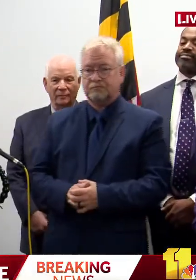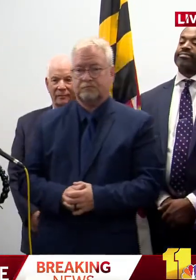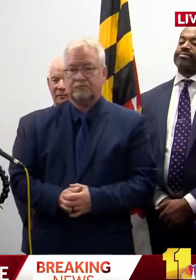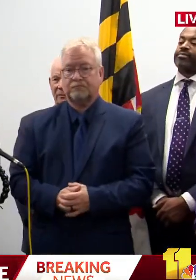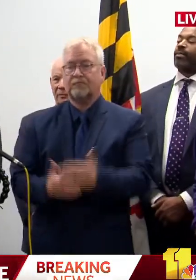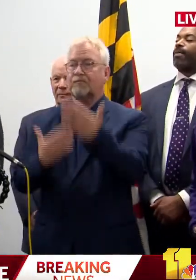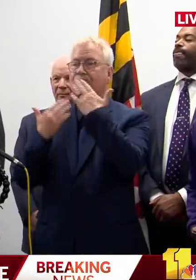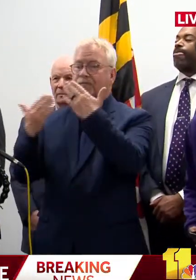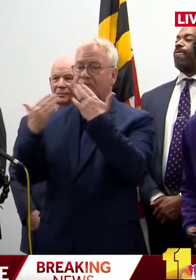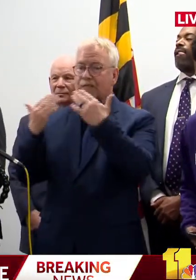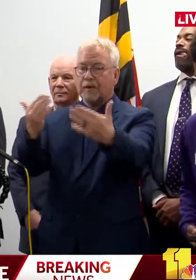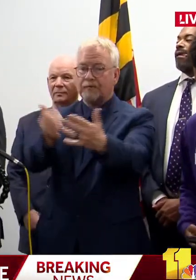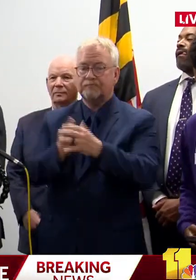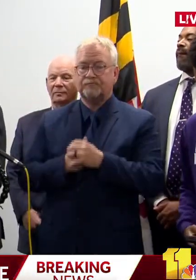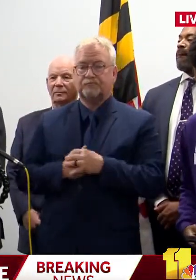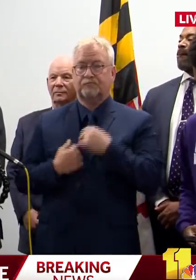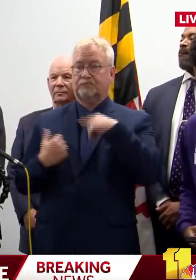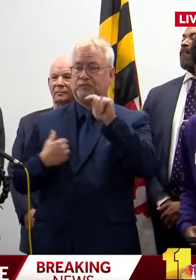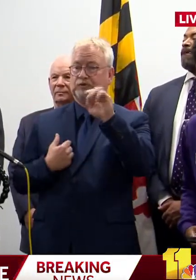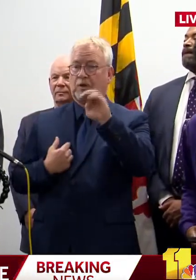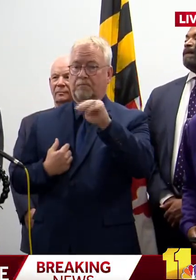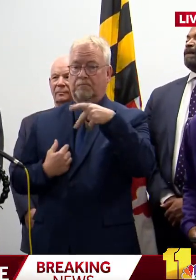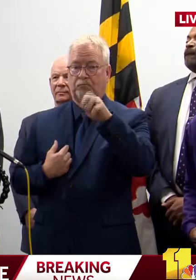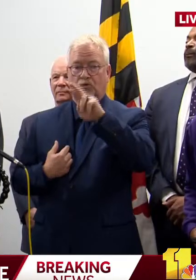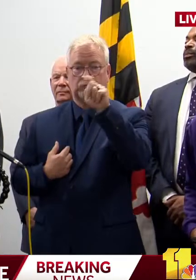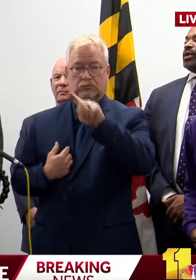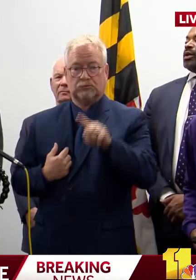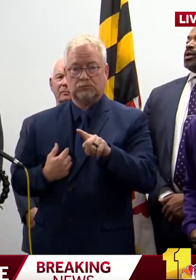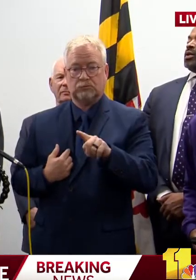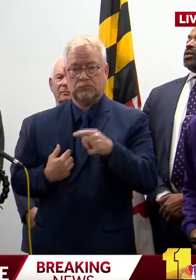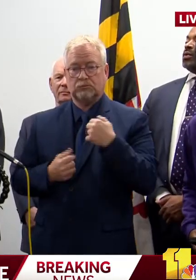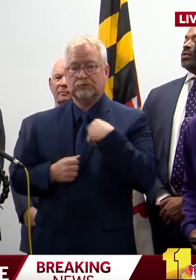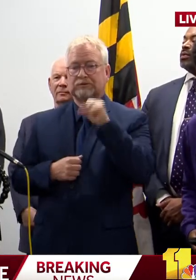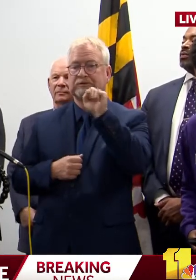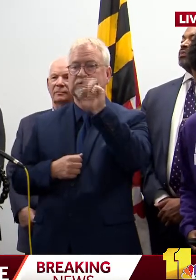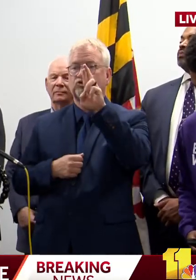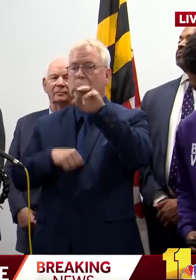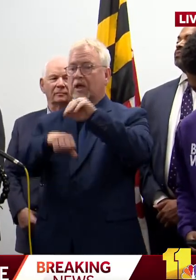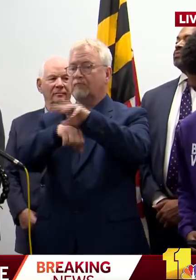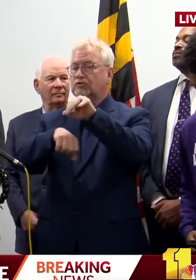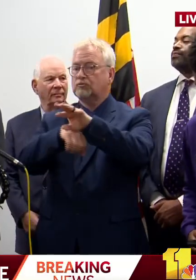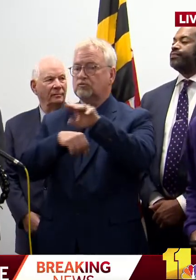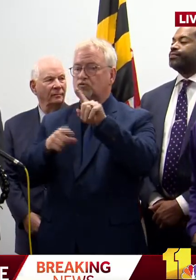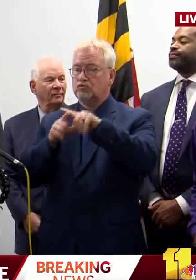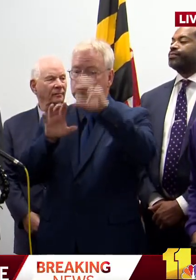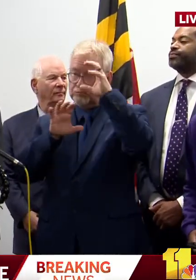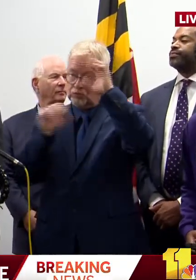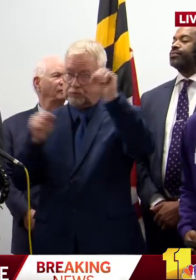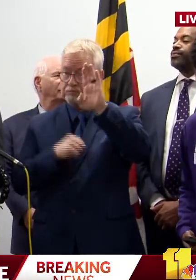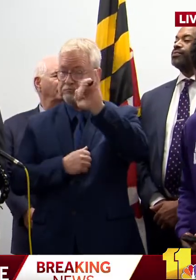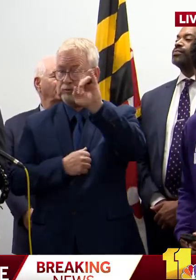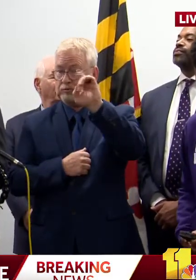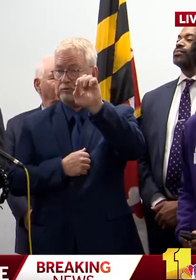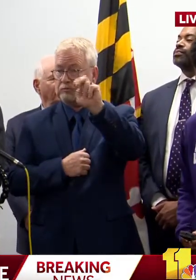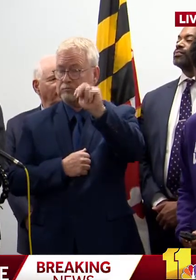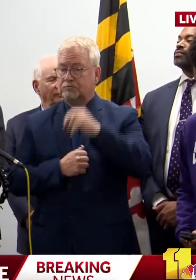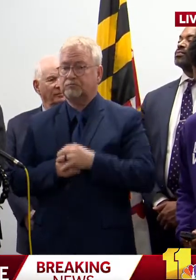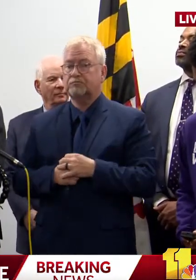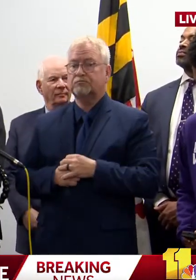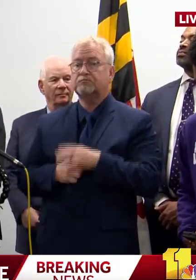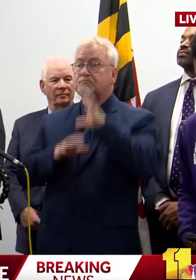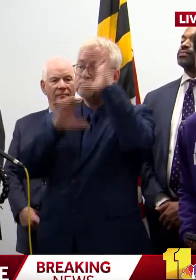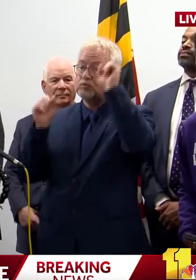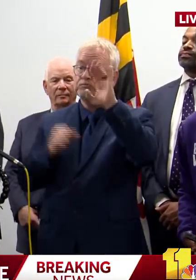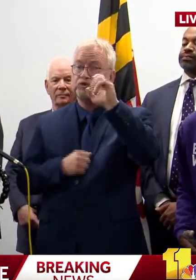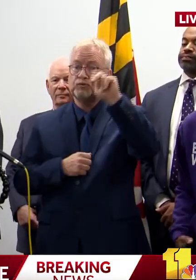Thank you so much. Good evening. My name is Tom Perez, and I have the privilege of serving as a senior advisor to President Biden. And President